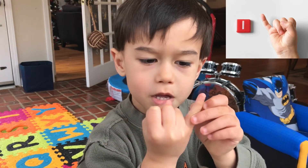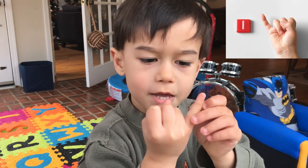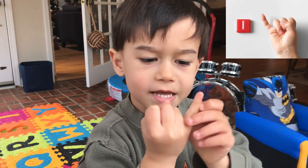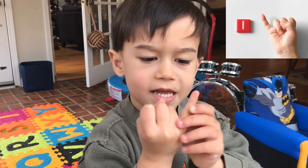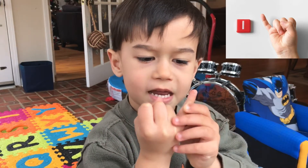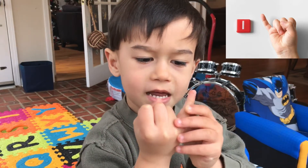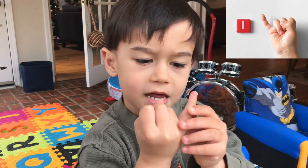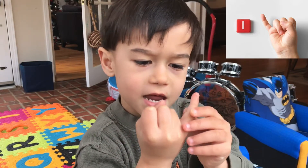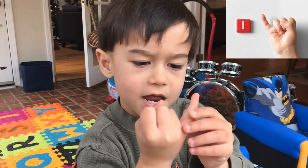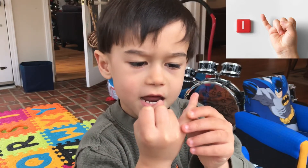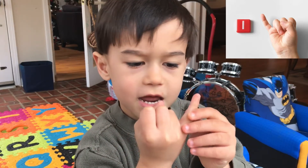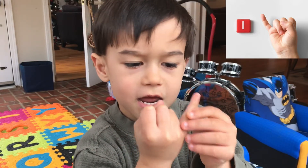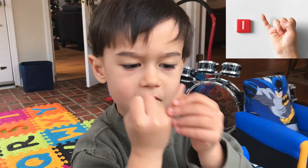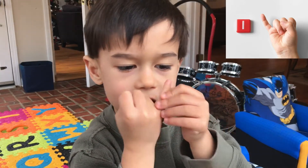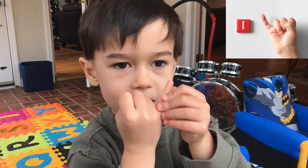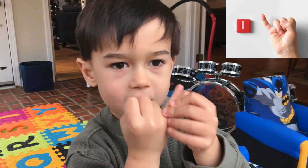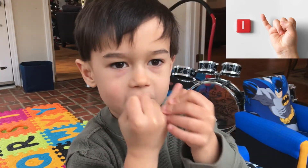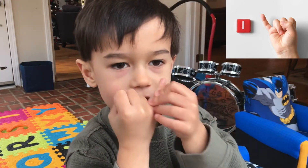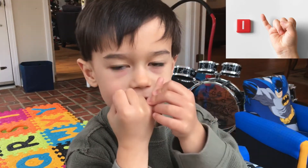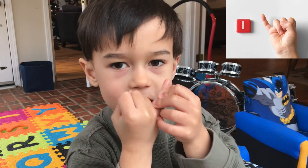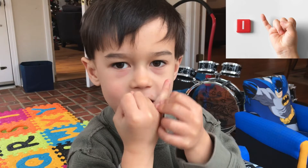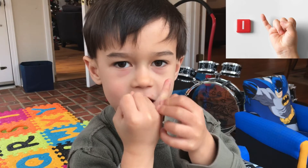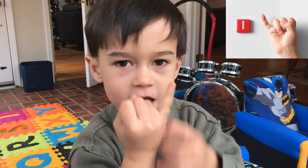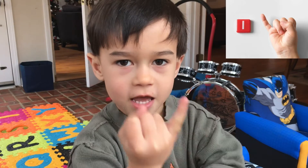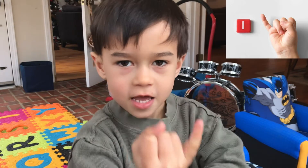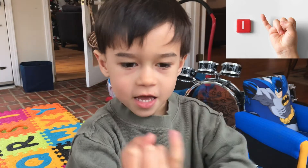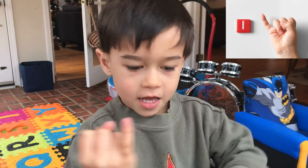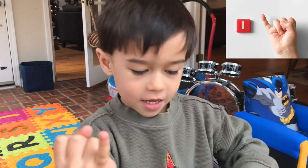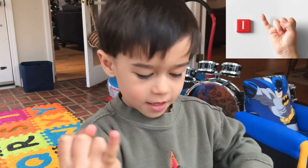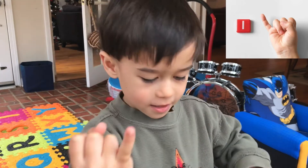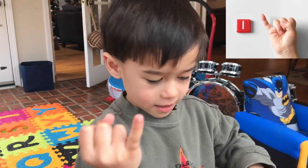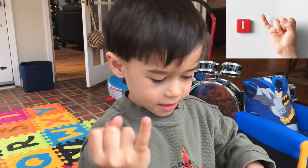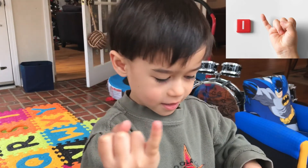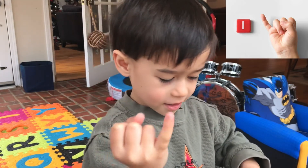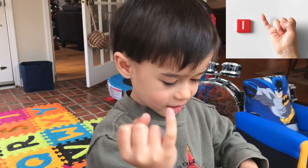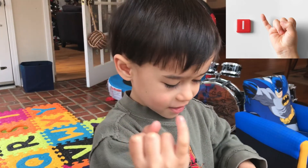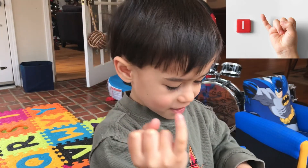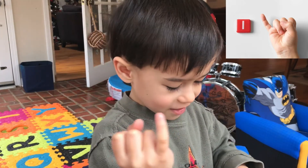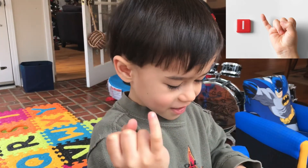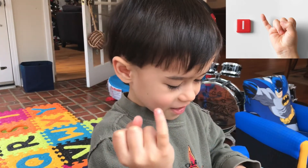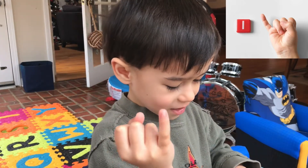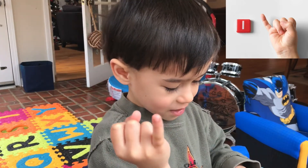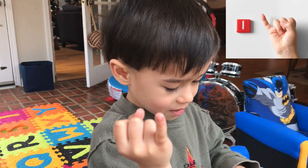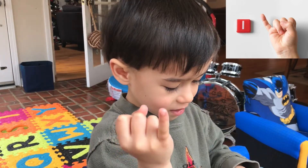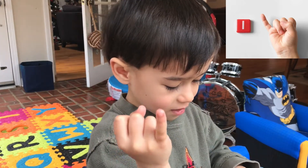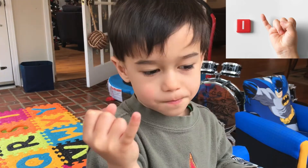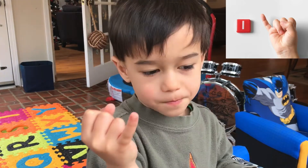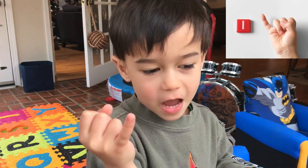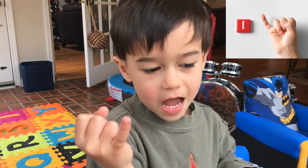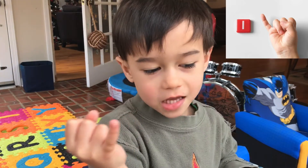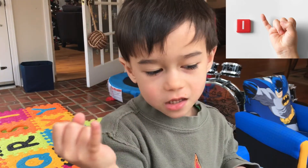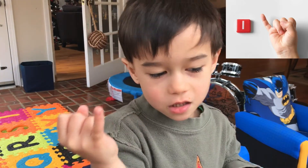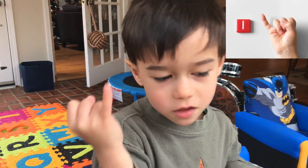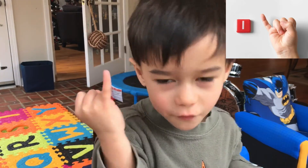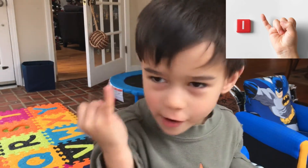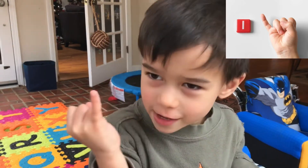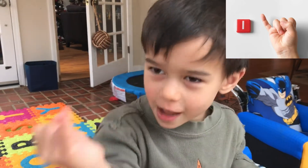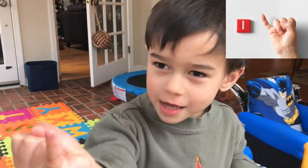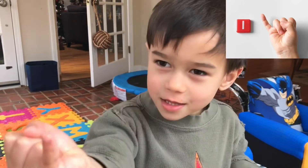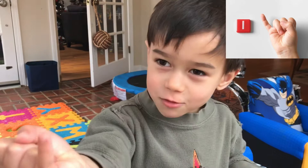Eh, eh, eh. Is that your pinky? Yes. I is for ice